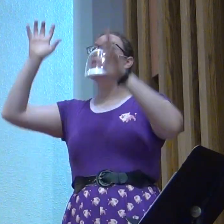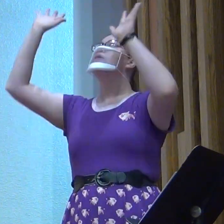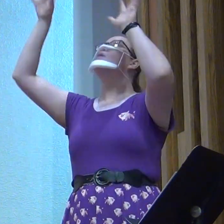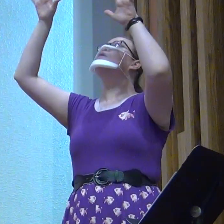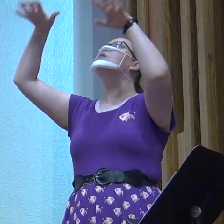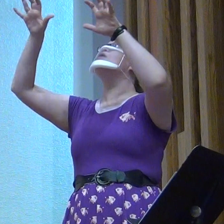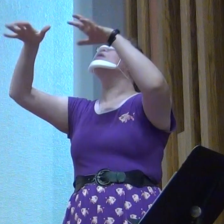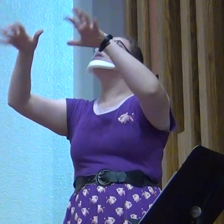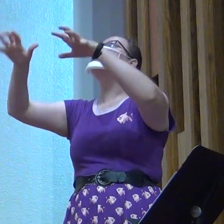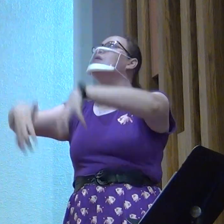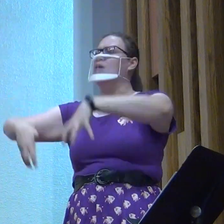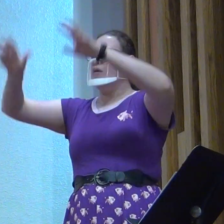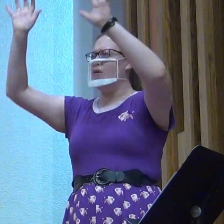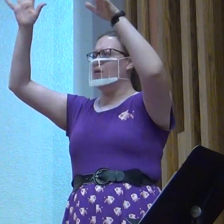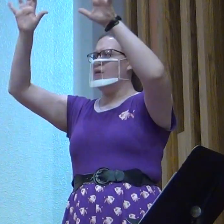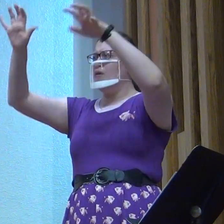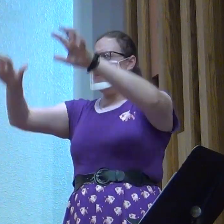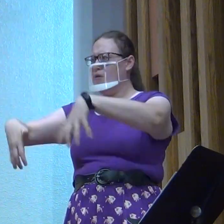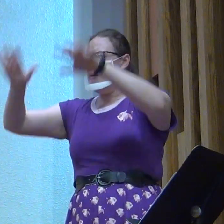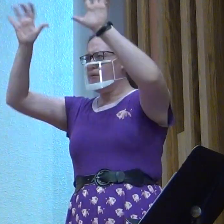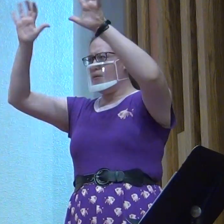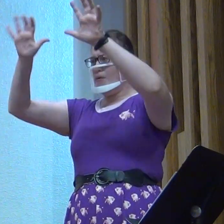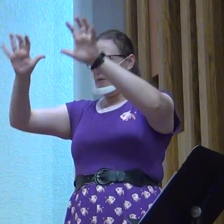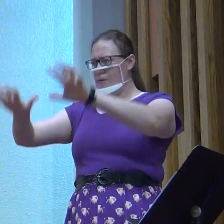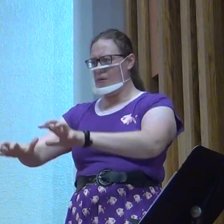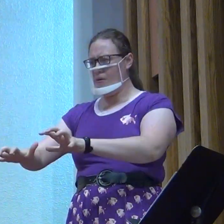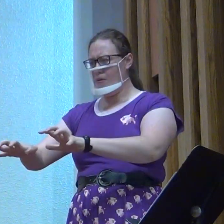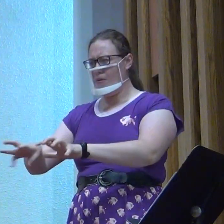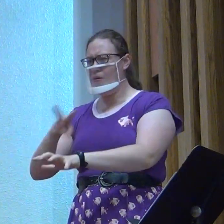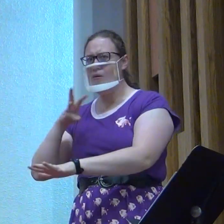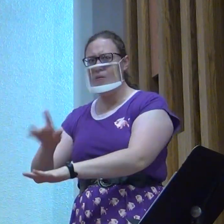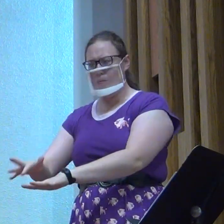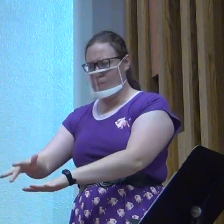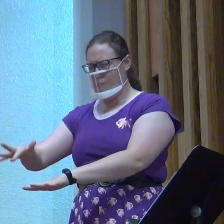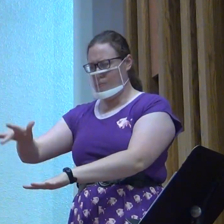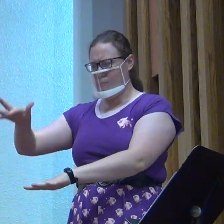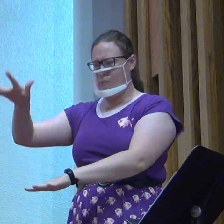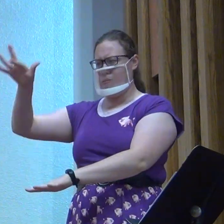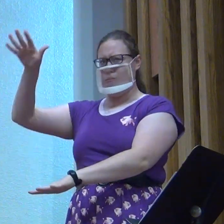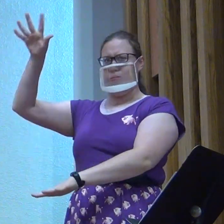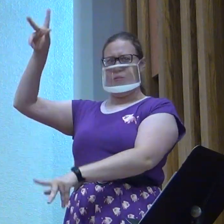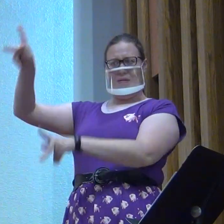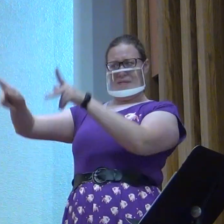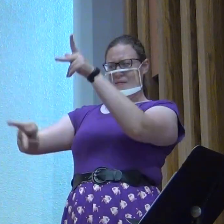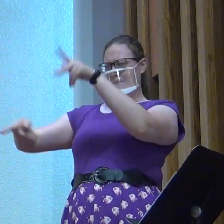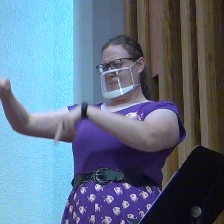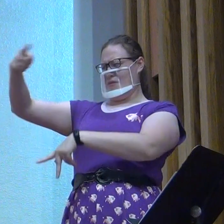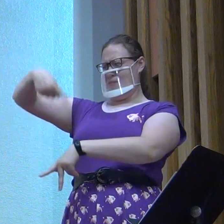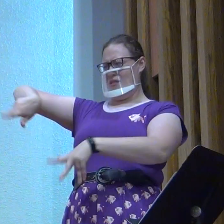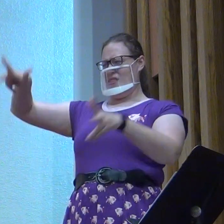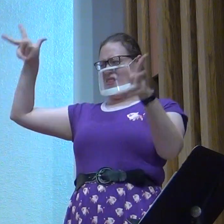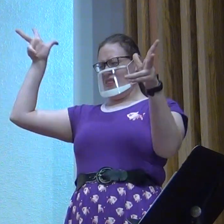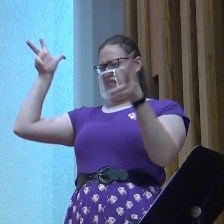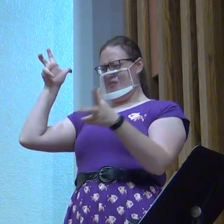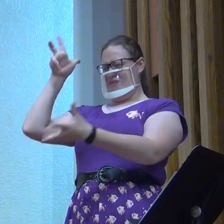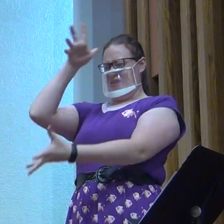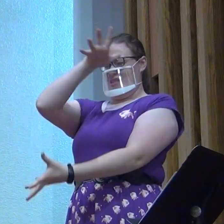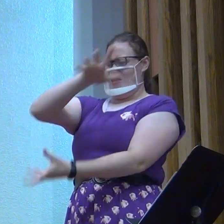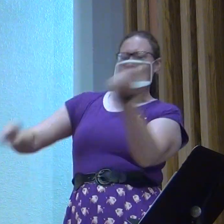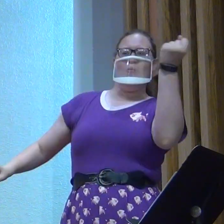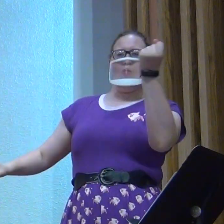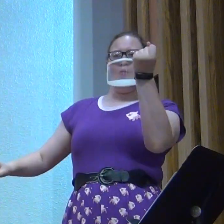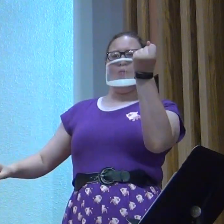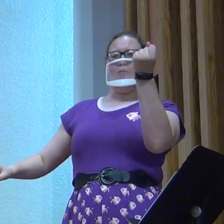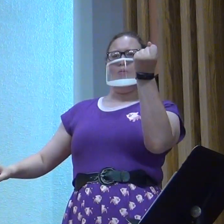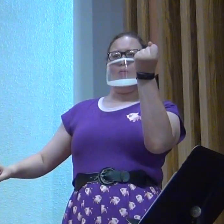and continued until all of the unrepentant evil people had been destroyed.